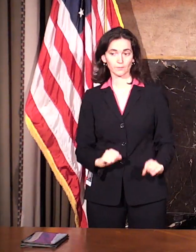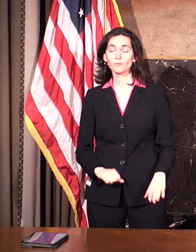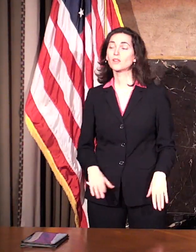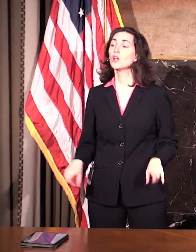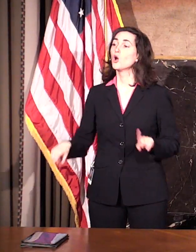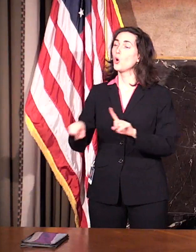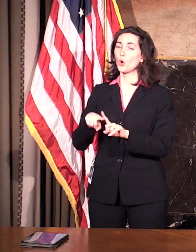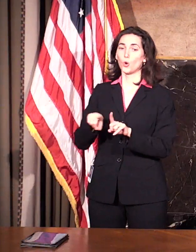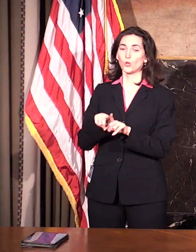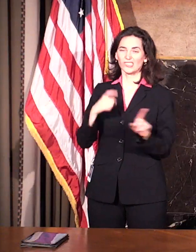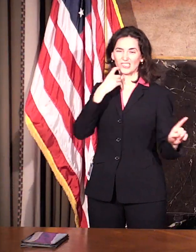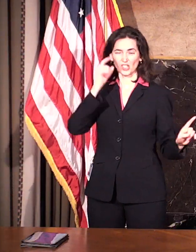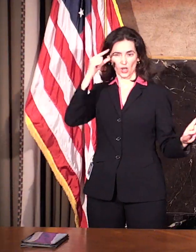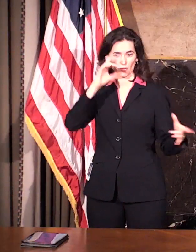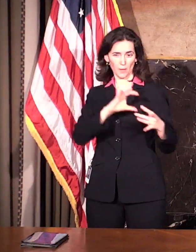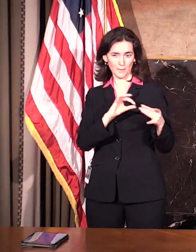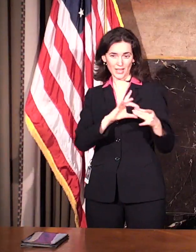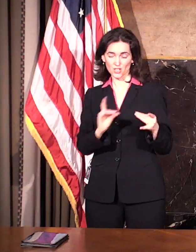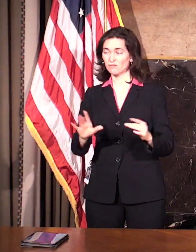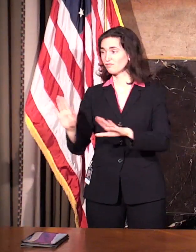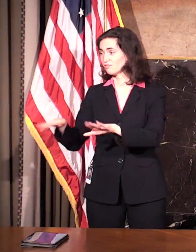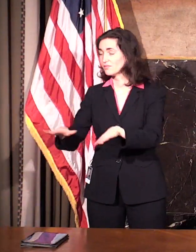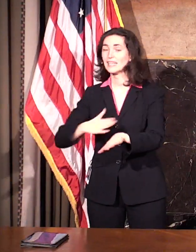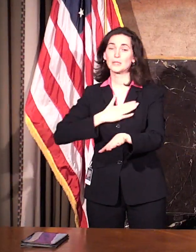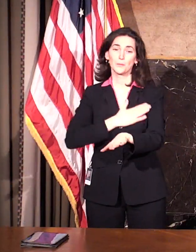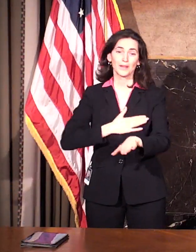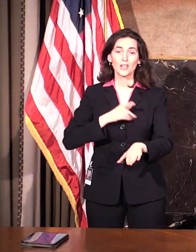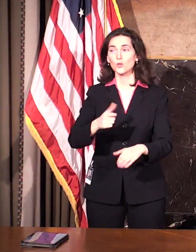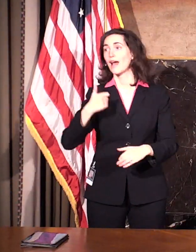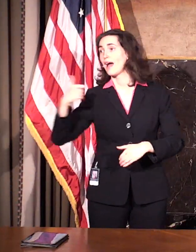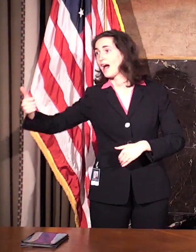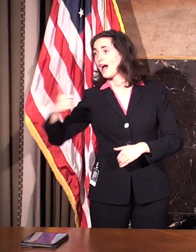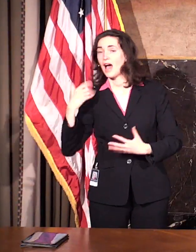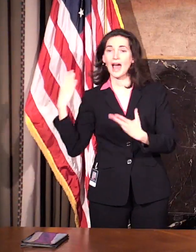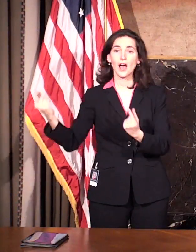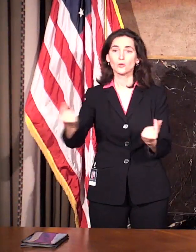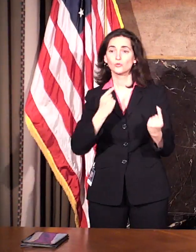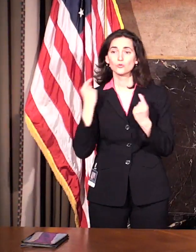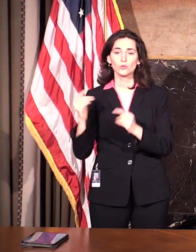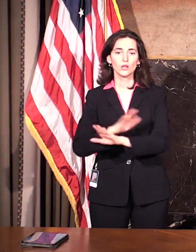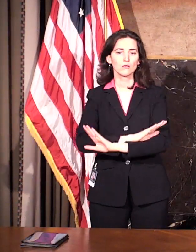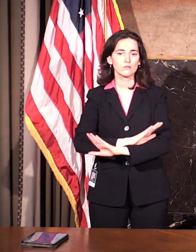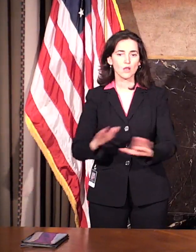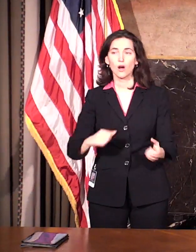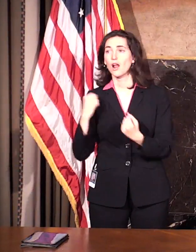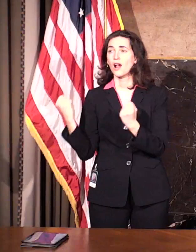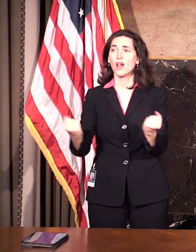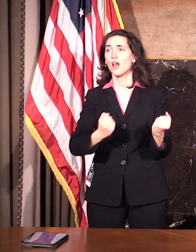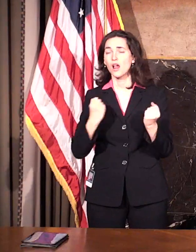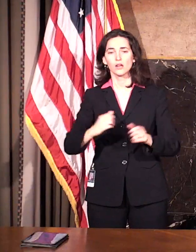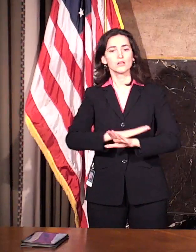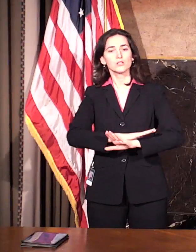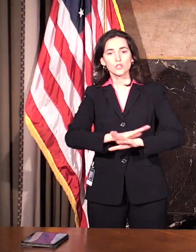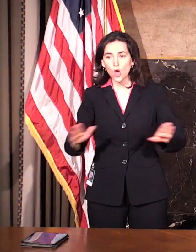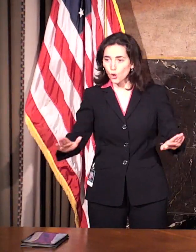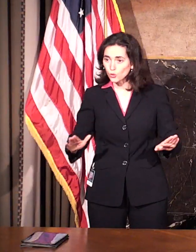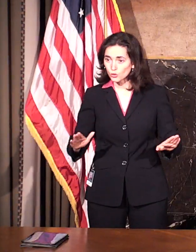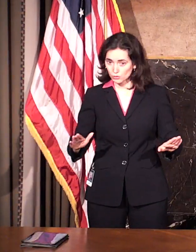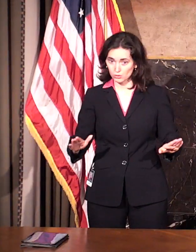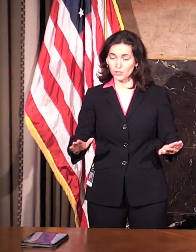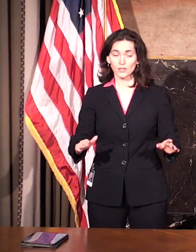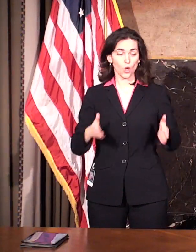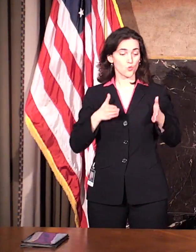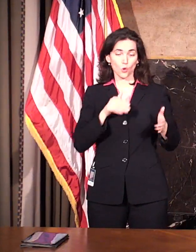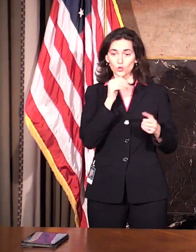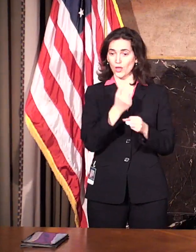now if you can avoid it by any measure. The roads are not very safe, and there's a lot of